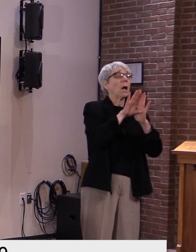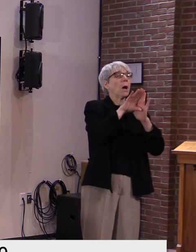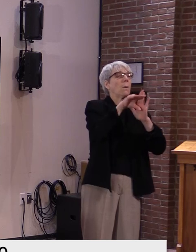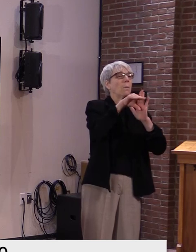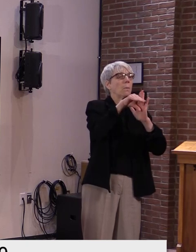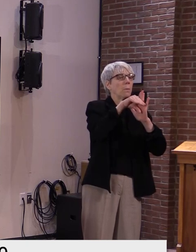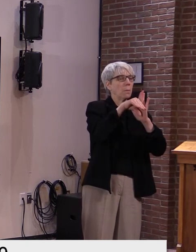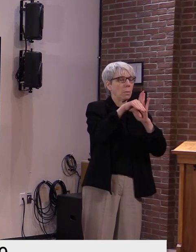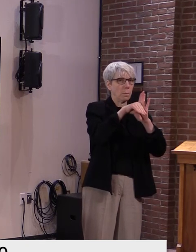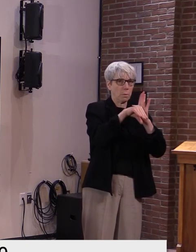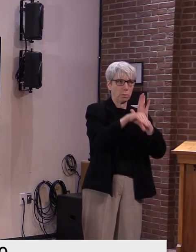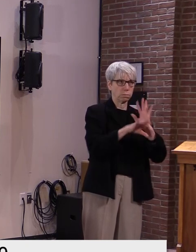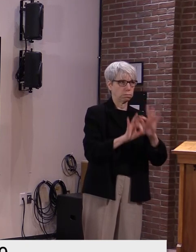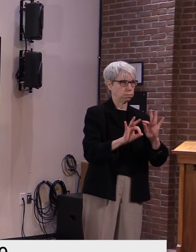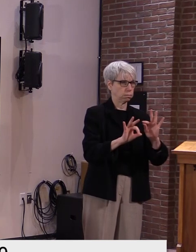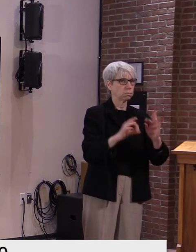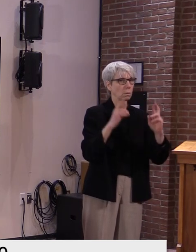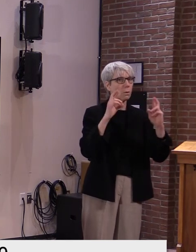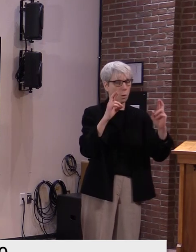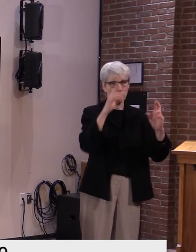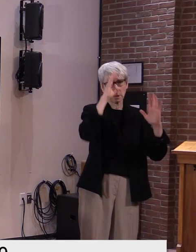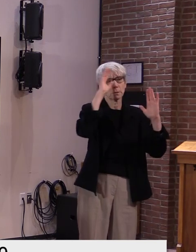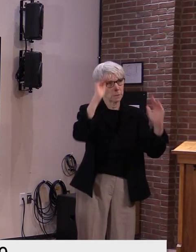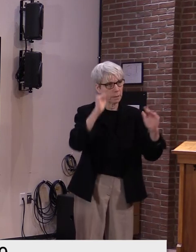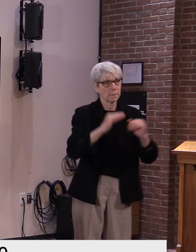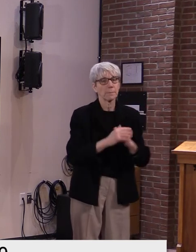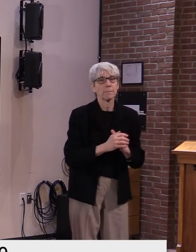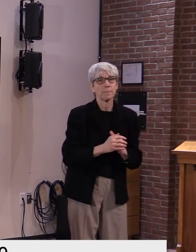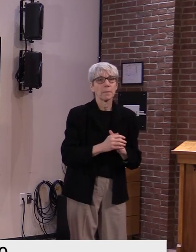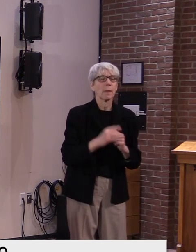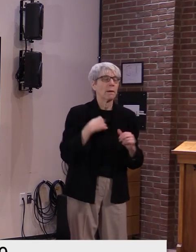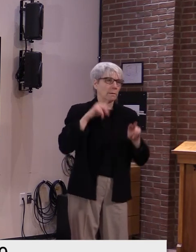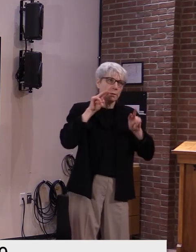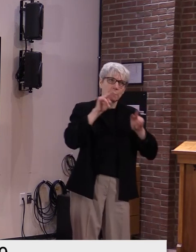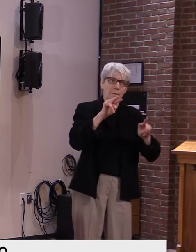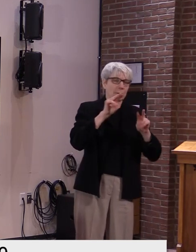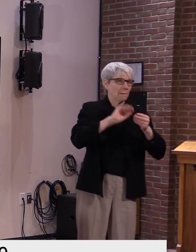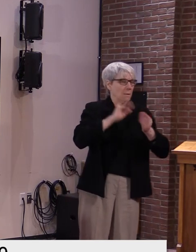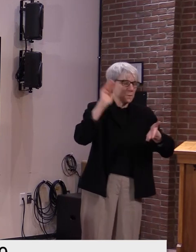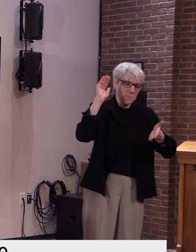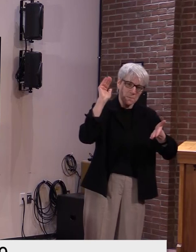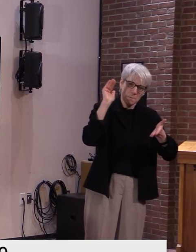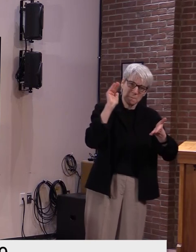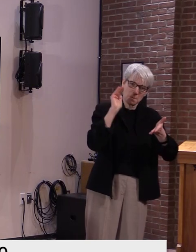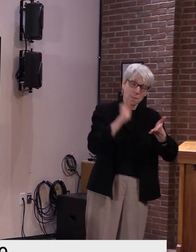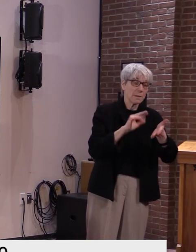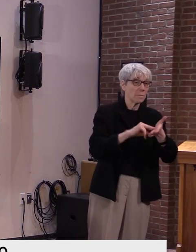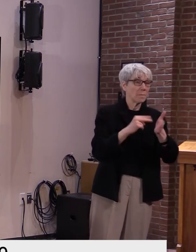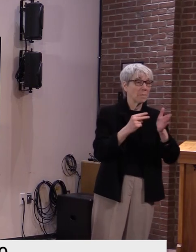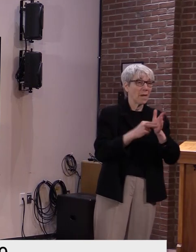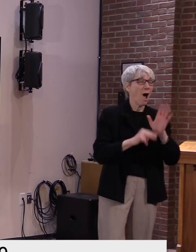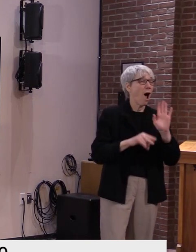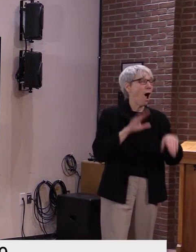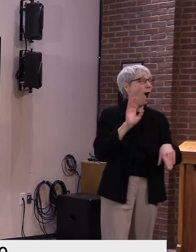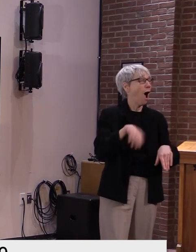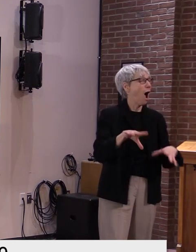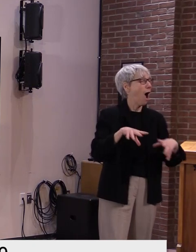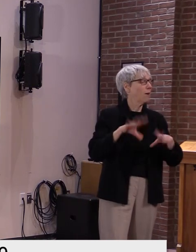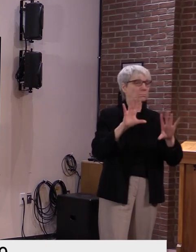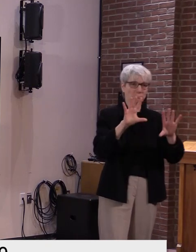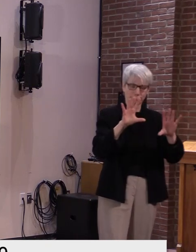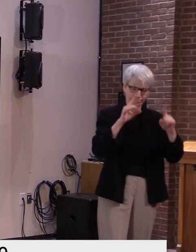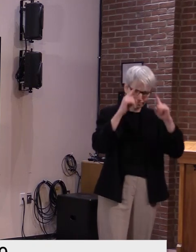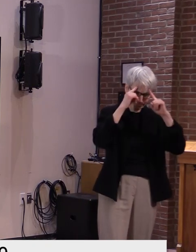so to speak. So I'm looking forward to that, but we have to stay vigilant over the next probably